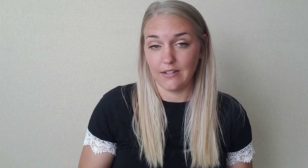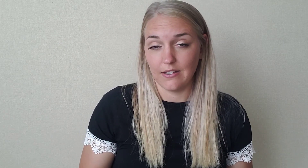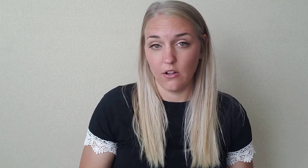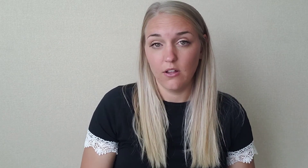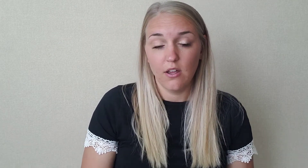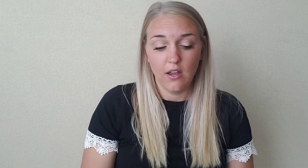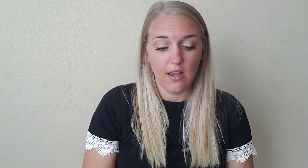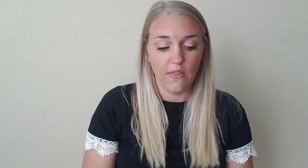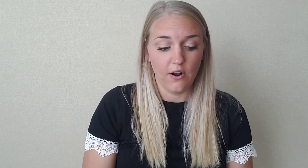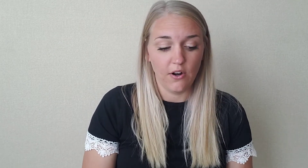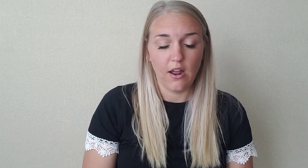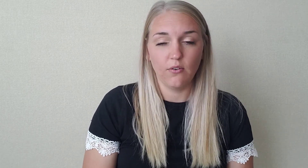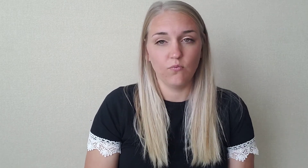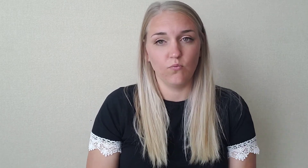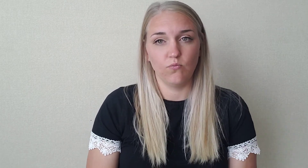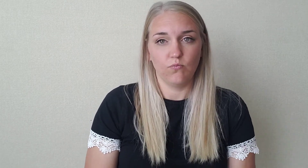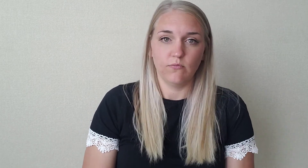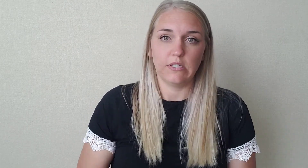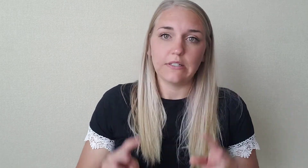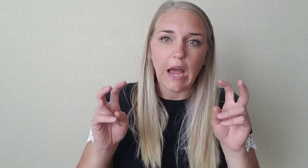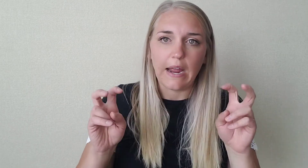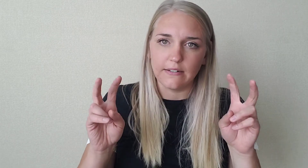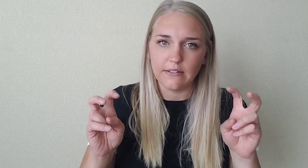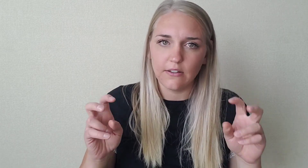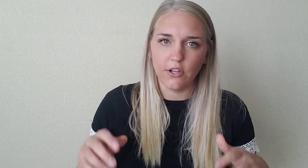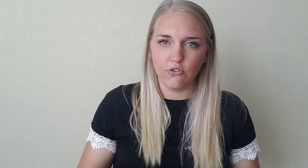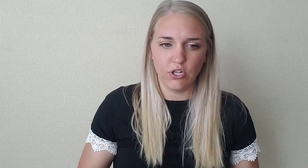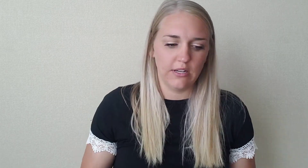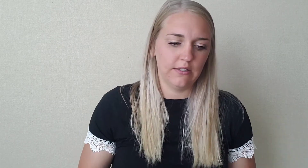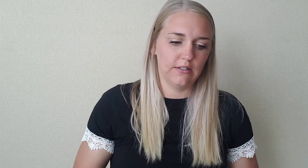ASL, and they're not signs, they're just